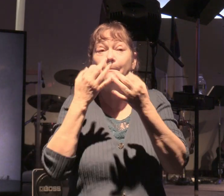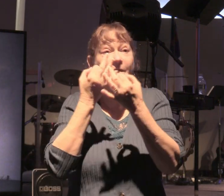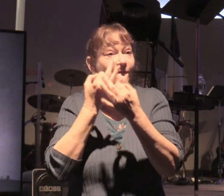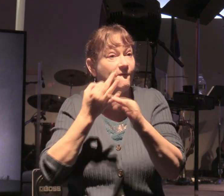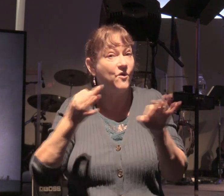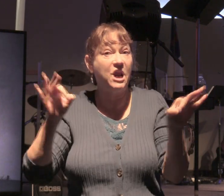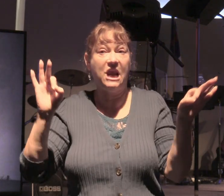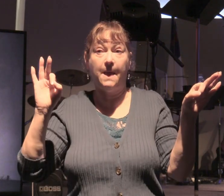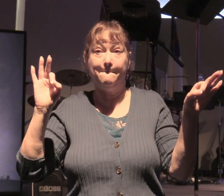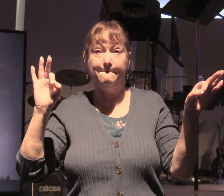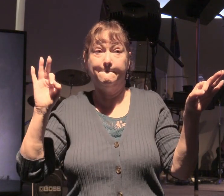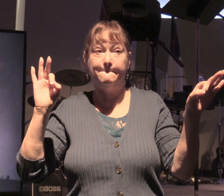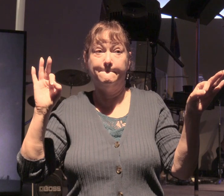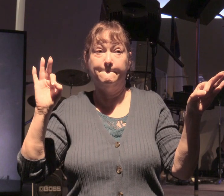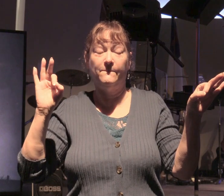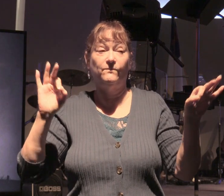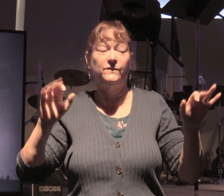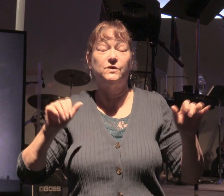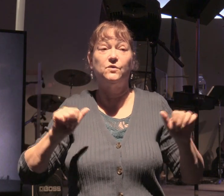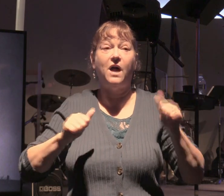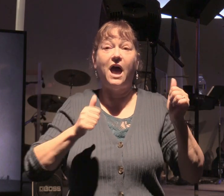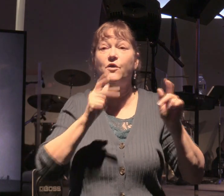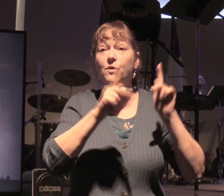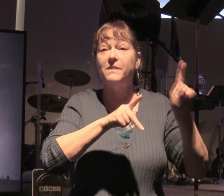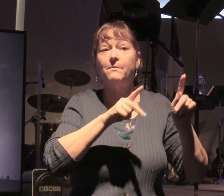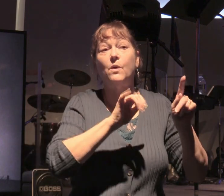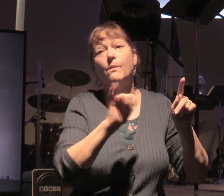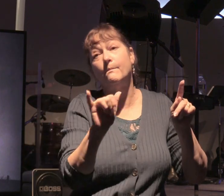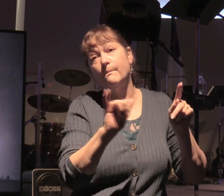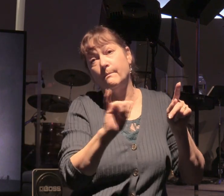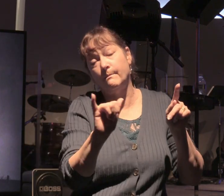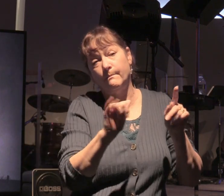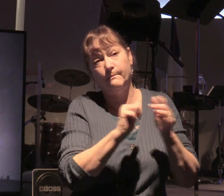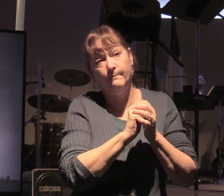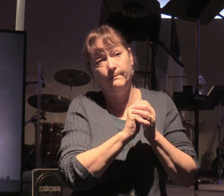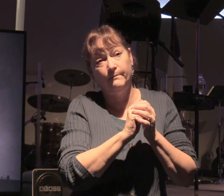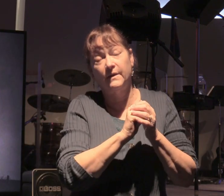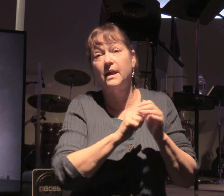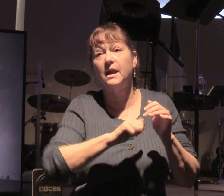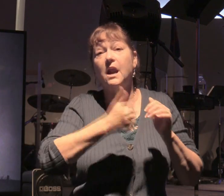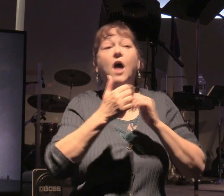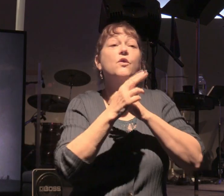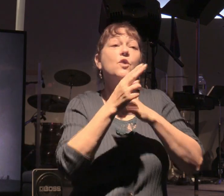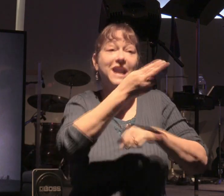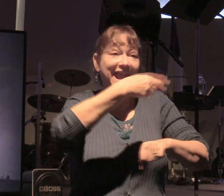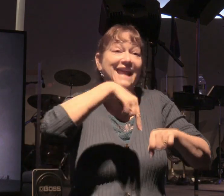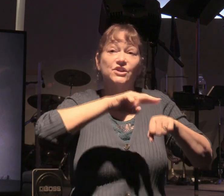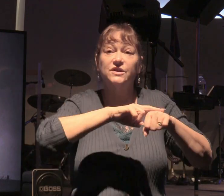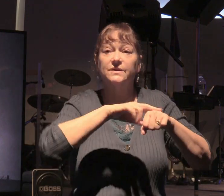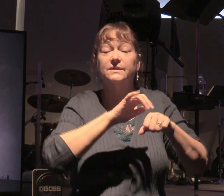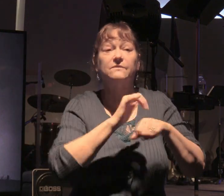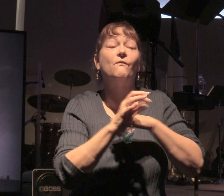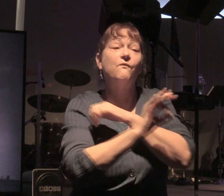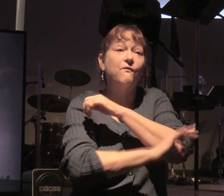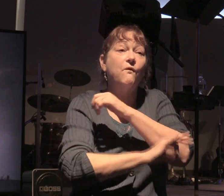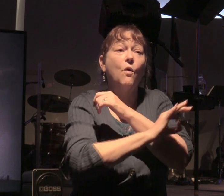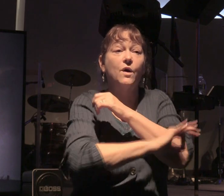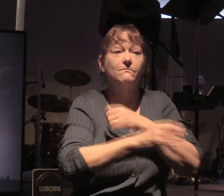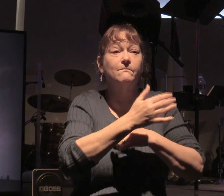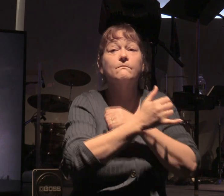freedom to other citizens as well in other nations.